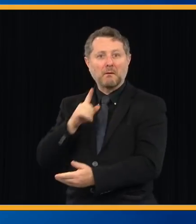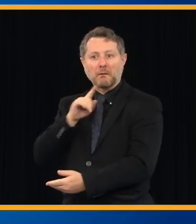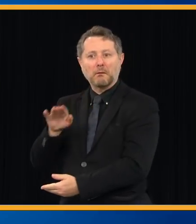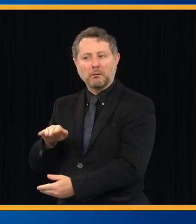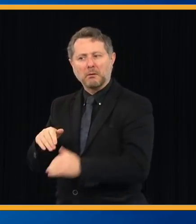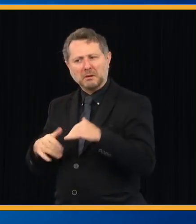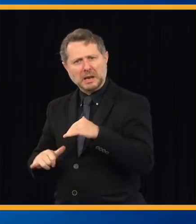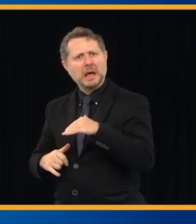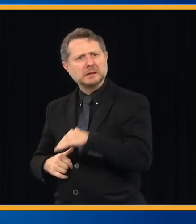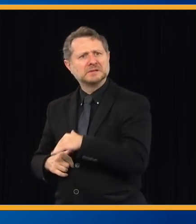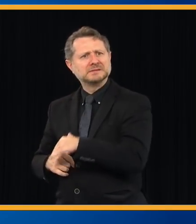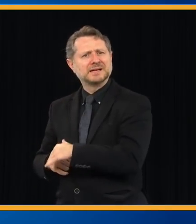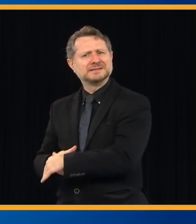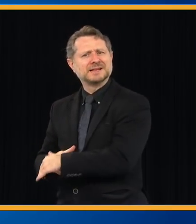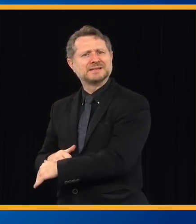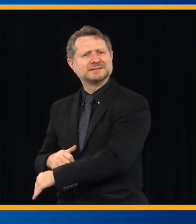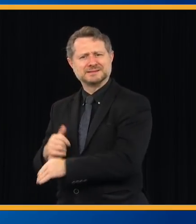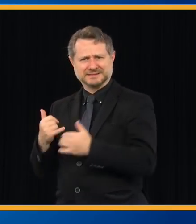down.